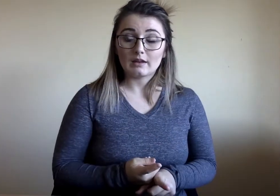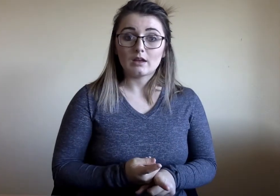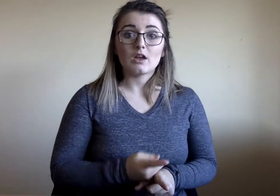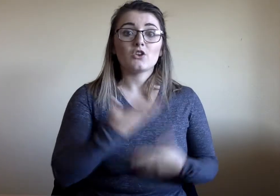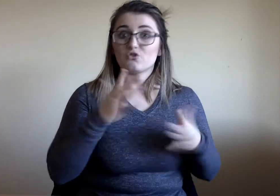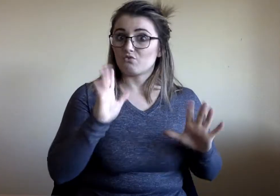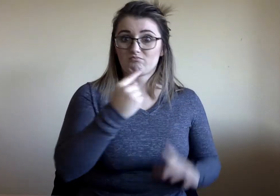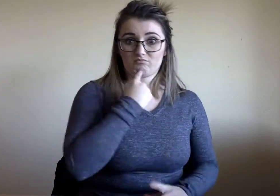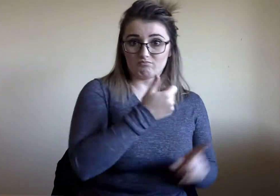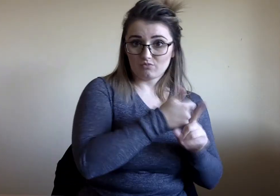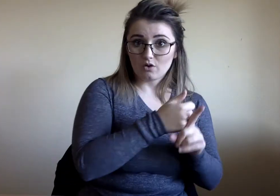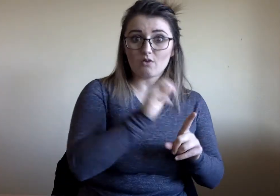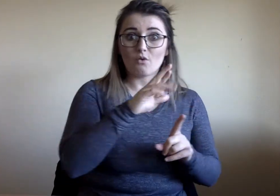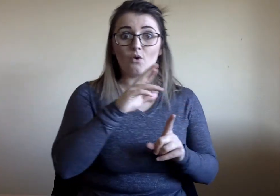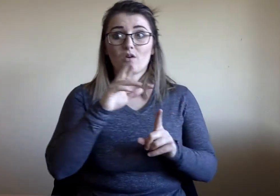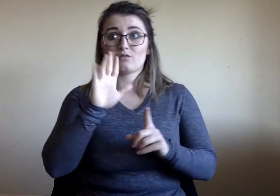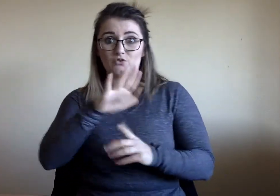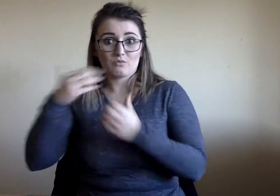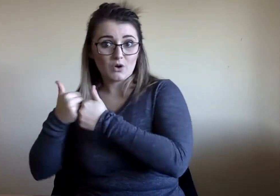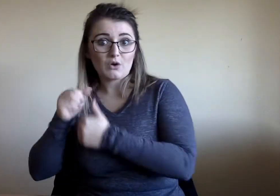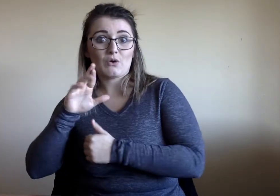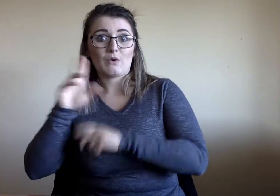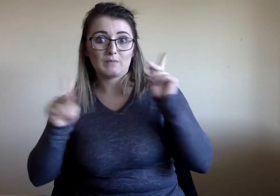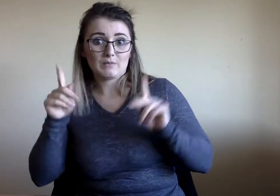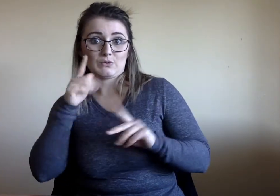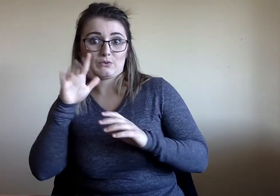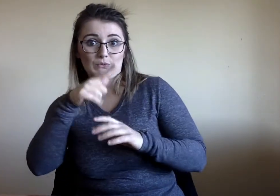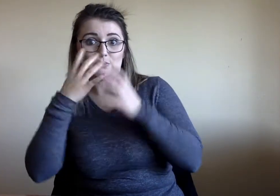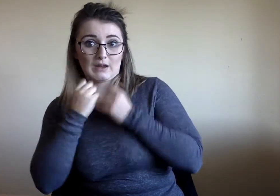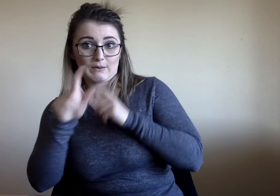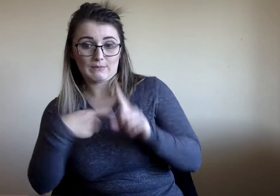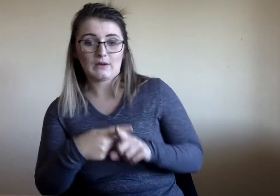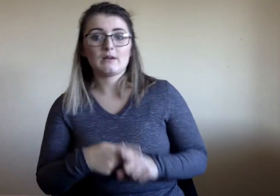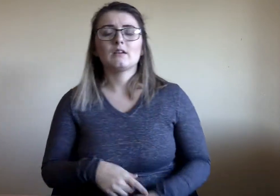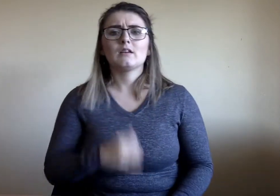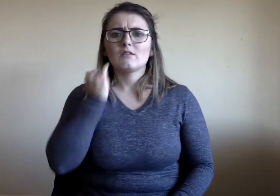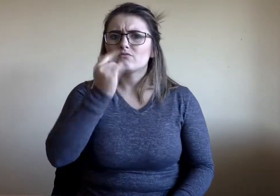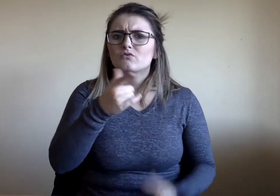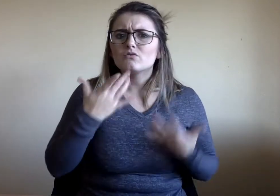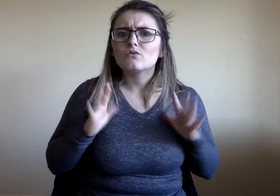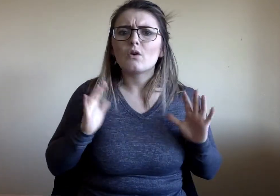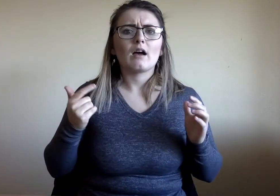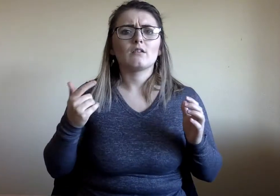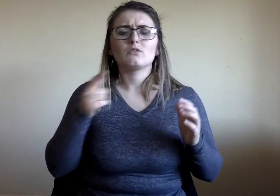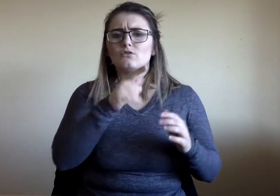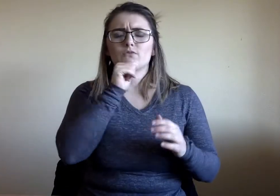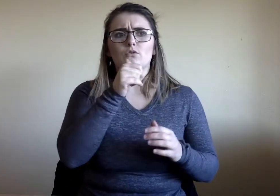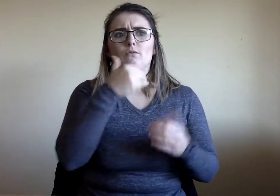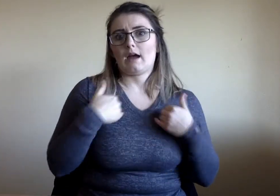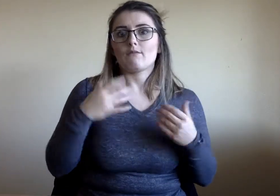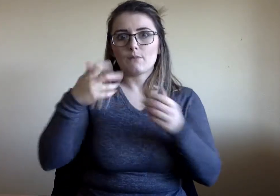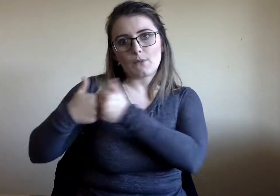let the people that you care about down. If you don't have a partner, see if a friend wants to commit to making the change with you. If you don't have a